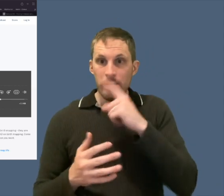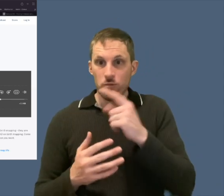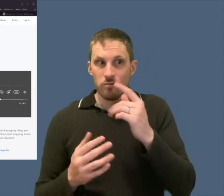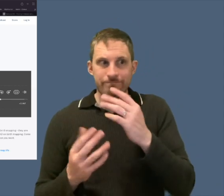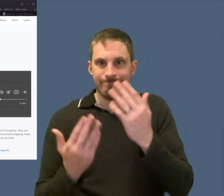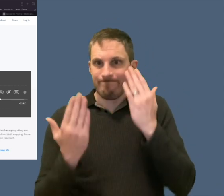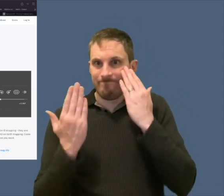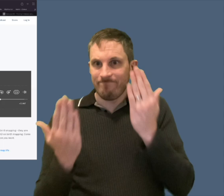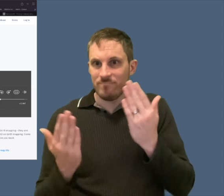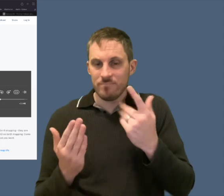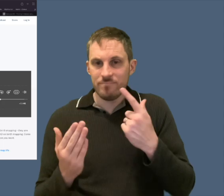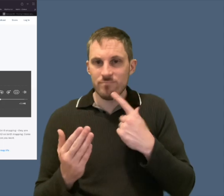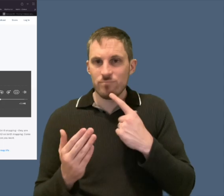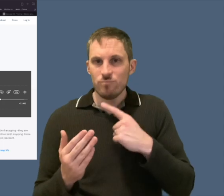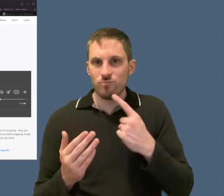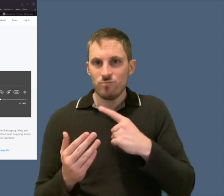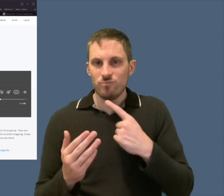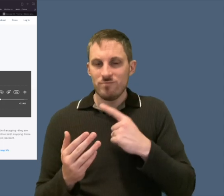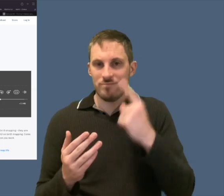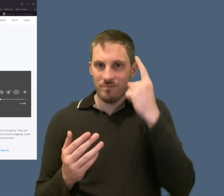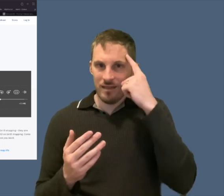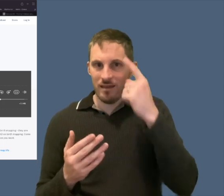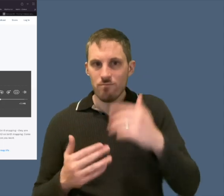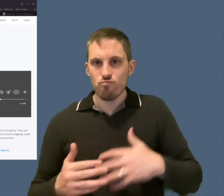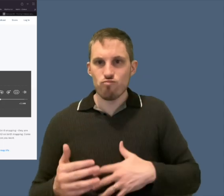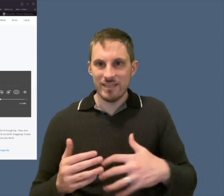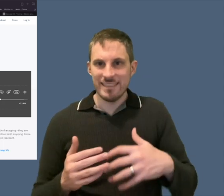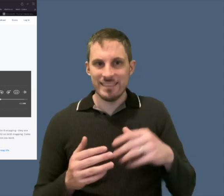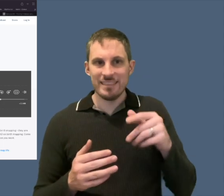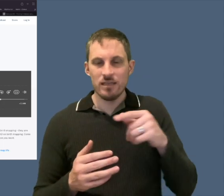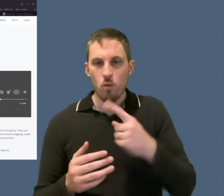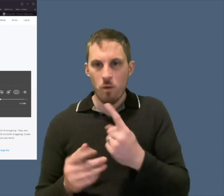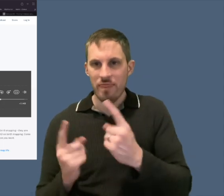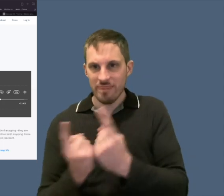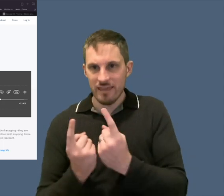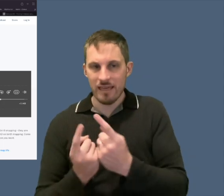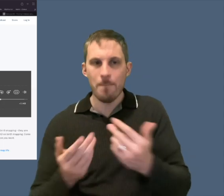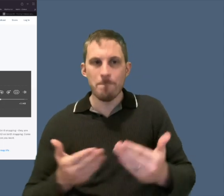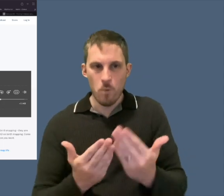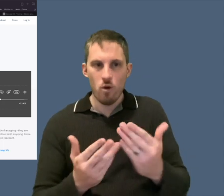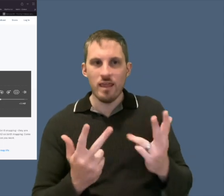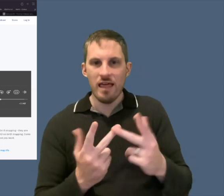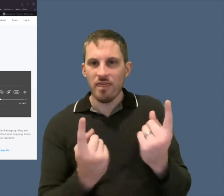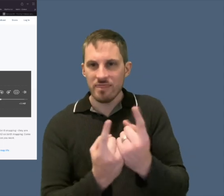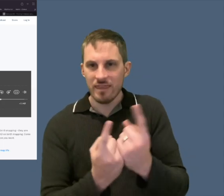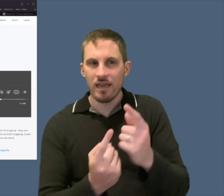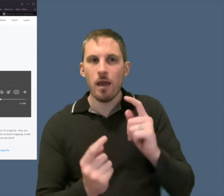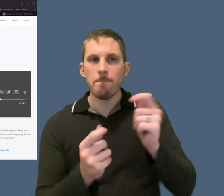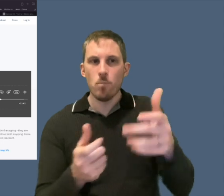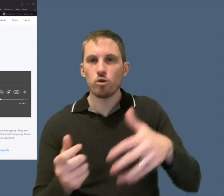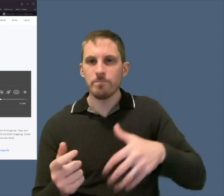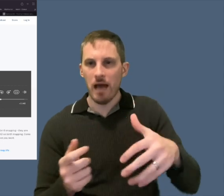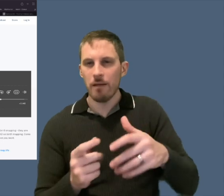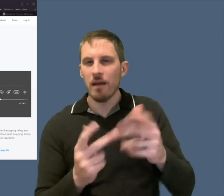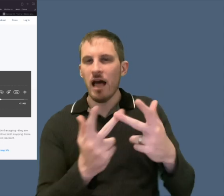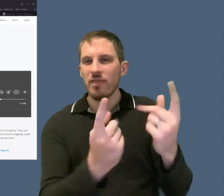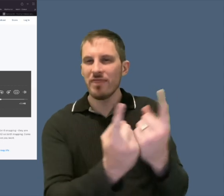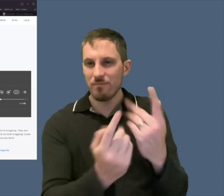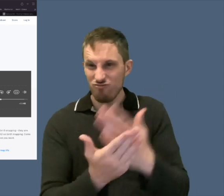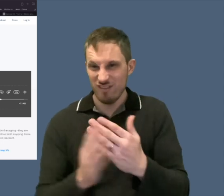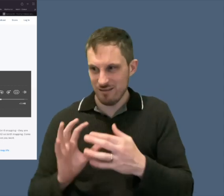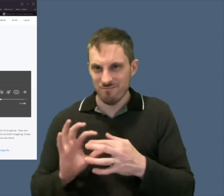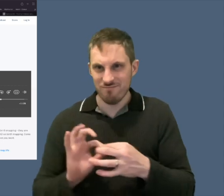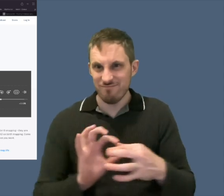we really compartmentalise and go, oh, pregnancy is one thing, birth's another thing, postpartum's another, where it just all really, it rolls into one.